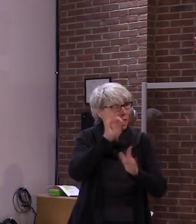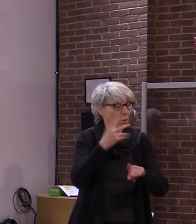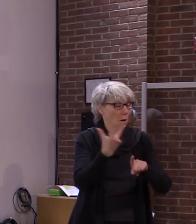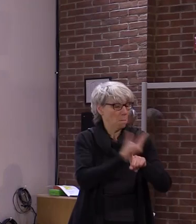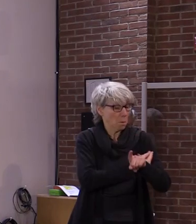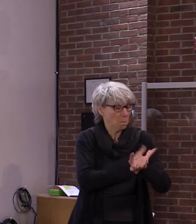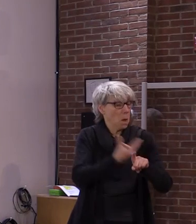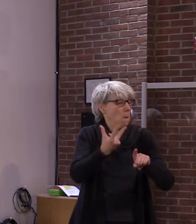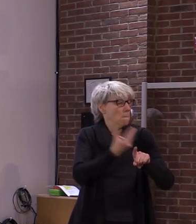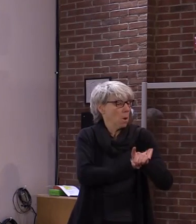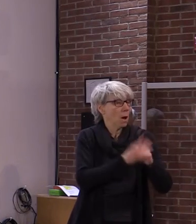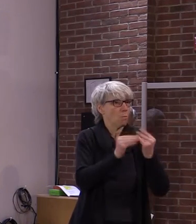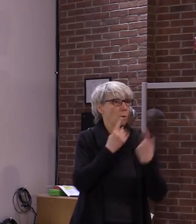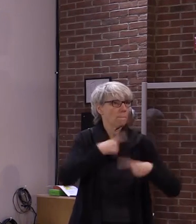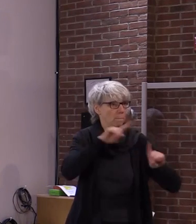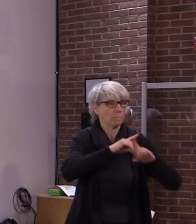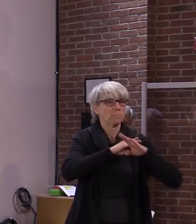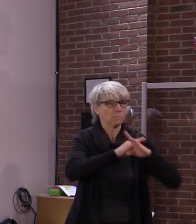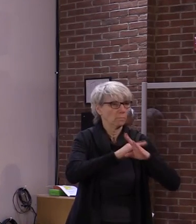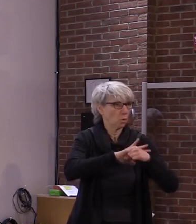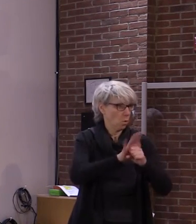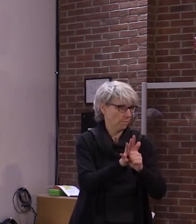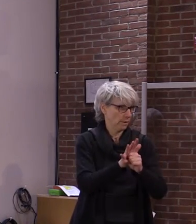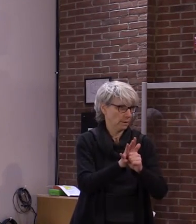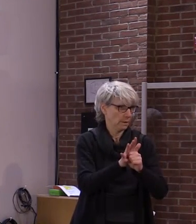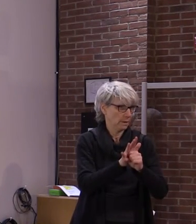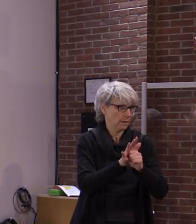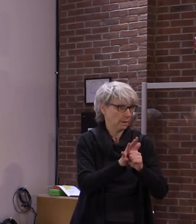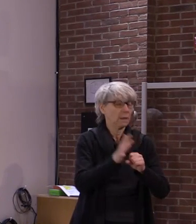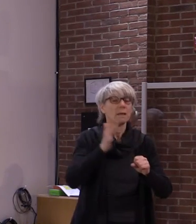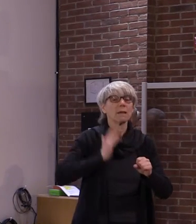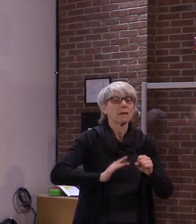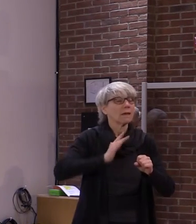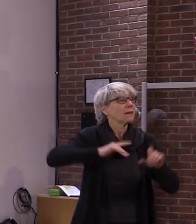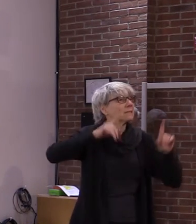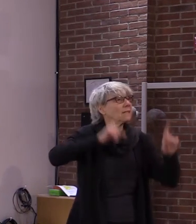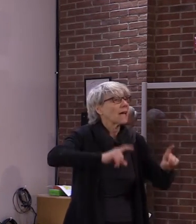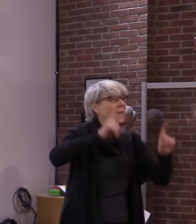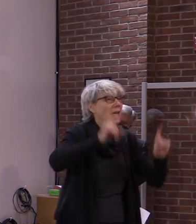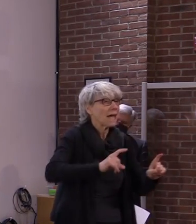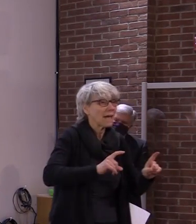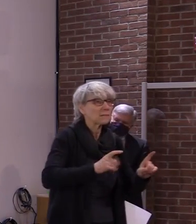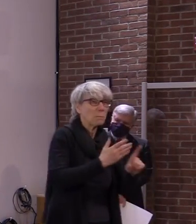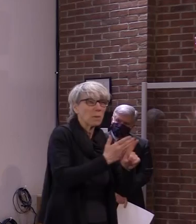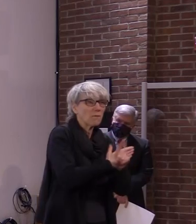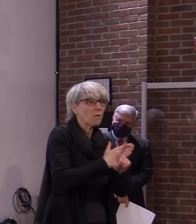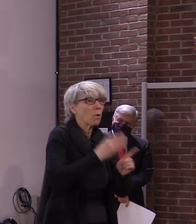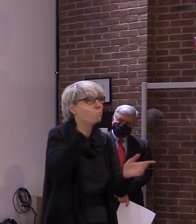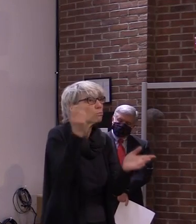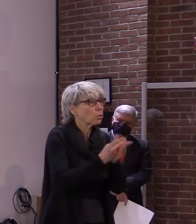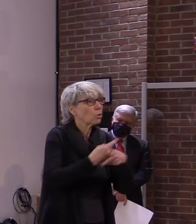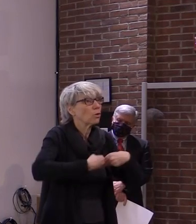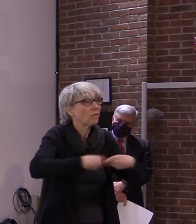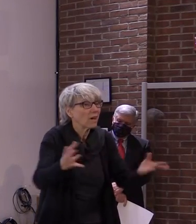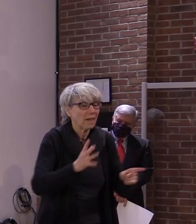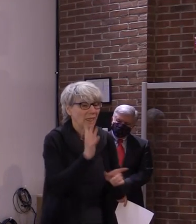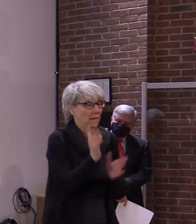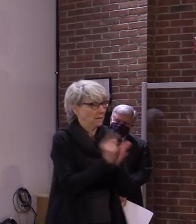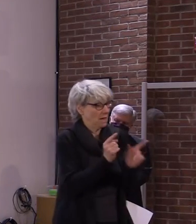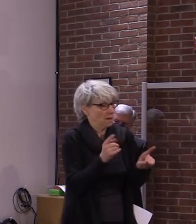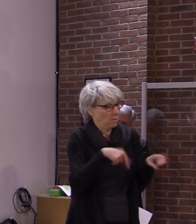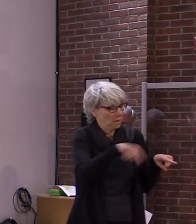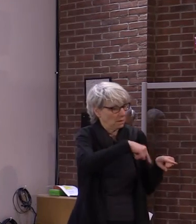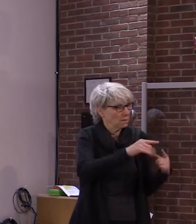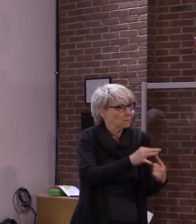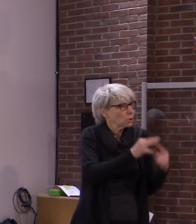doses. Participants in the clinical trials who did not receive both doses were not followed for a long period of time, so